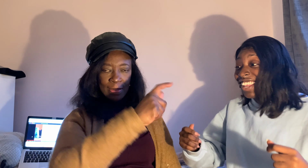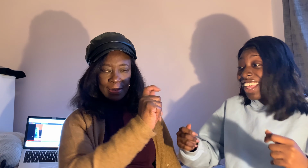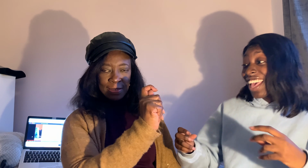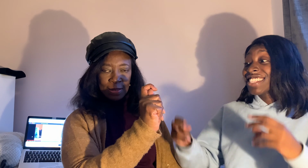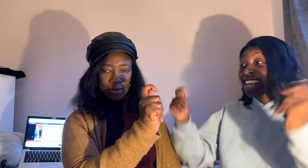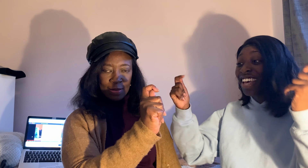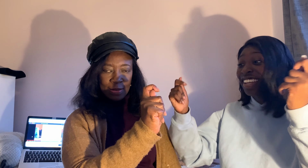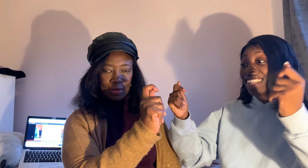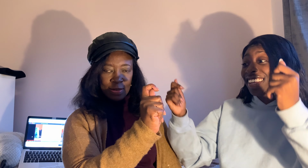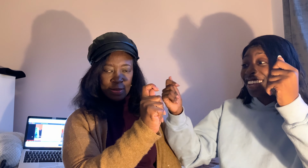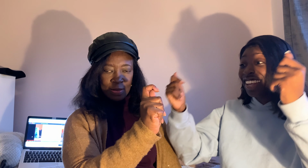1, 2, 3, 4, 5, 6, 7, 8, 9, 10.